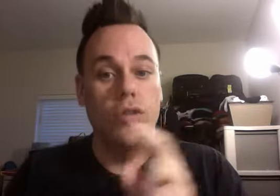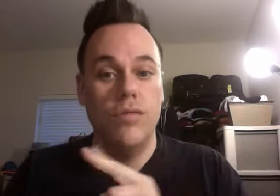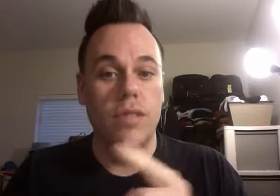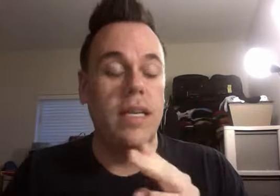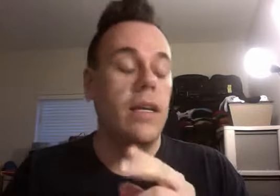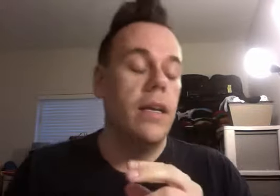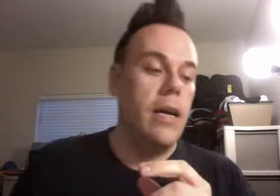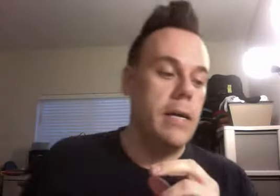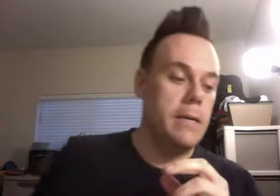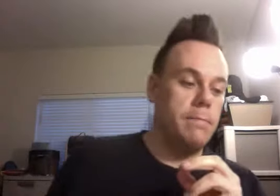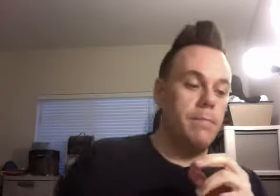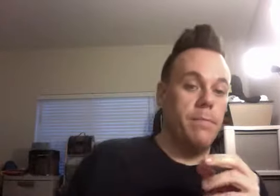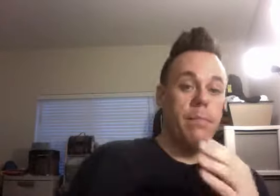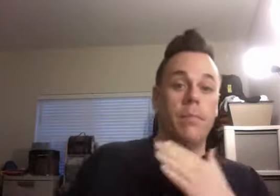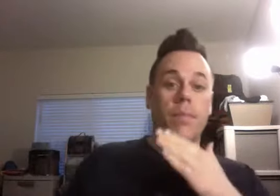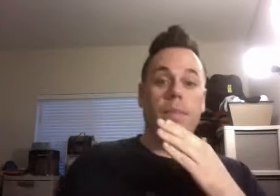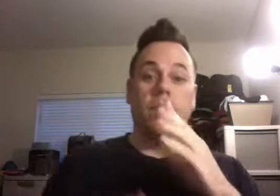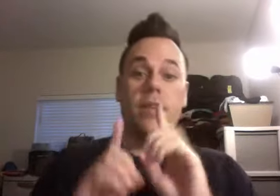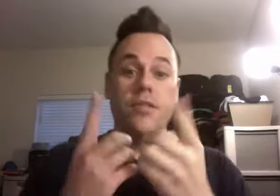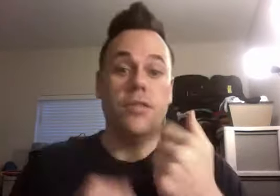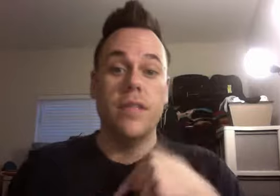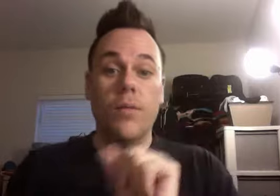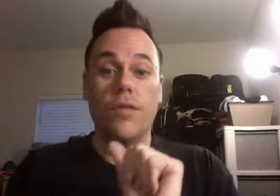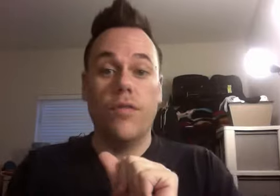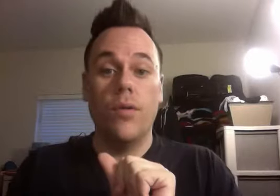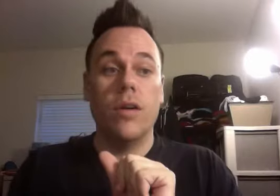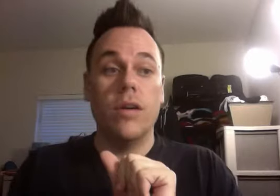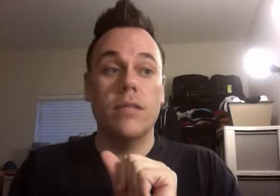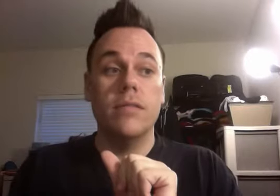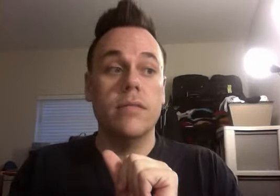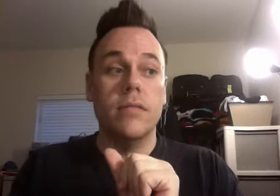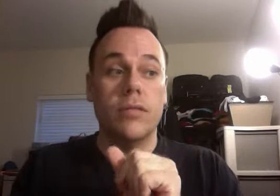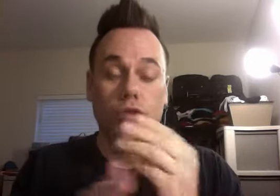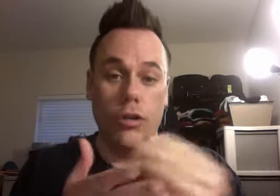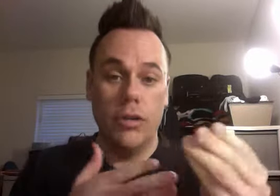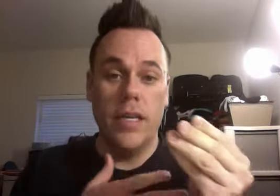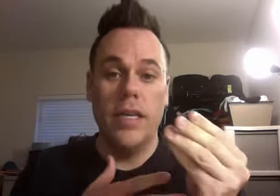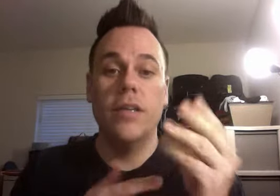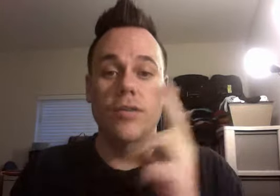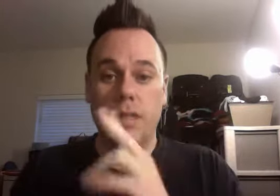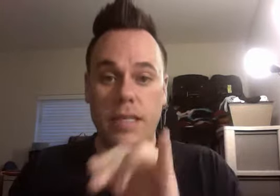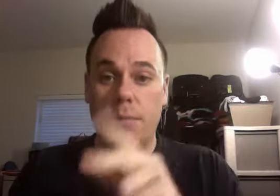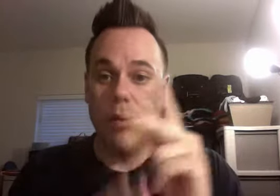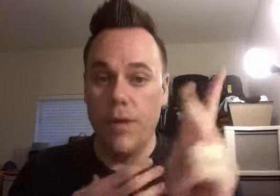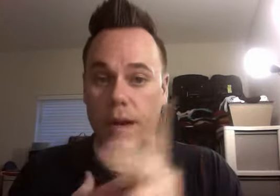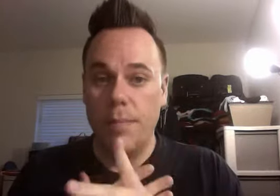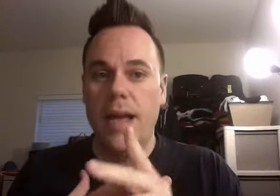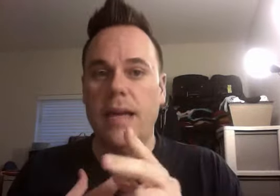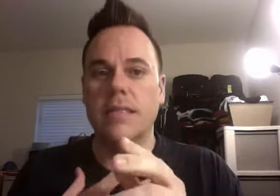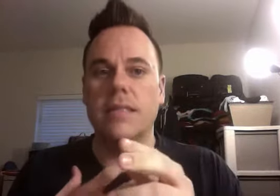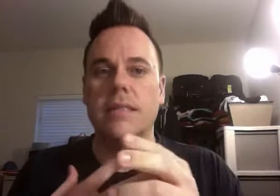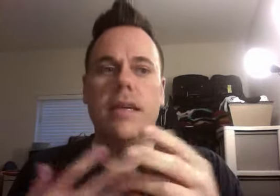use it. Um, the district I work for currently uses that program as